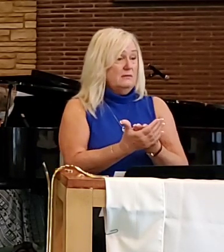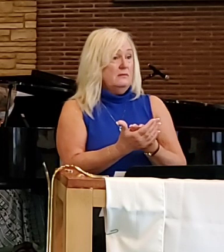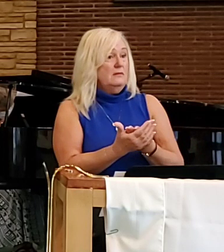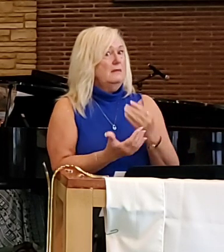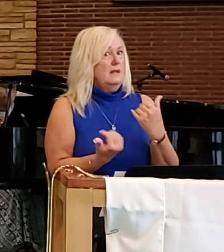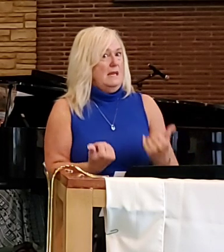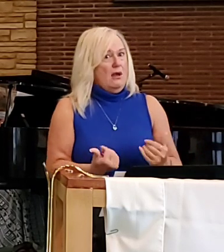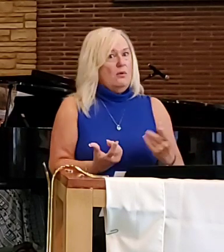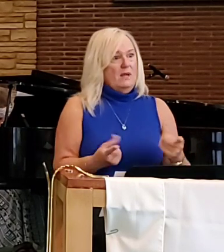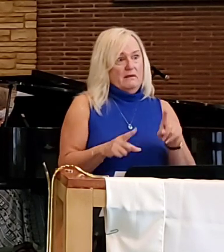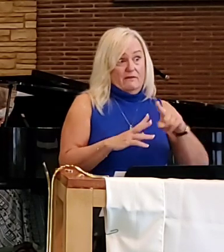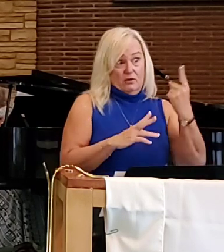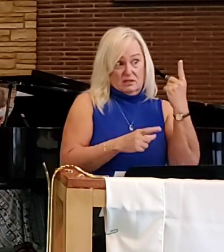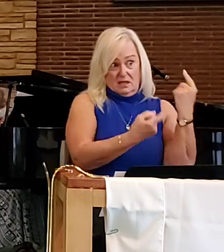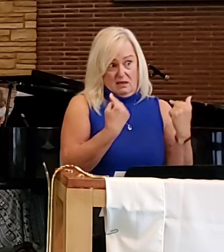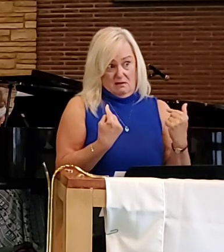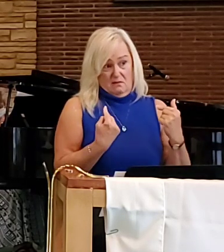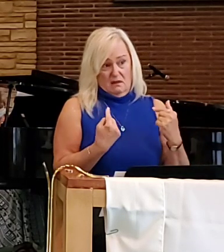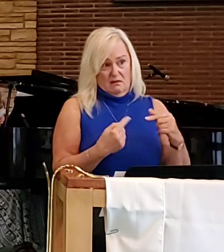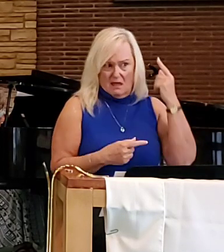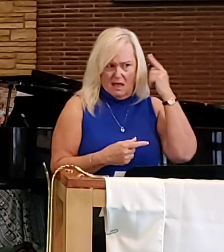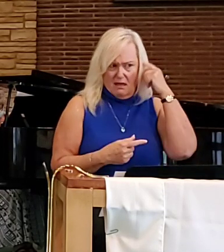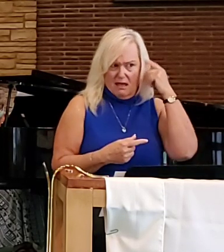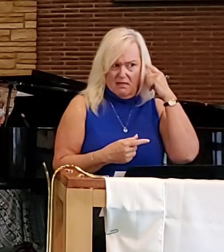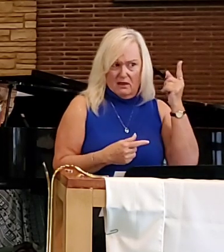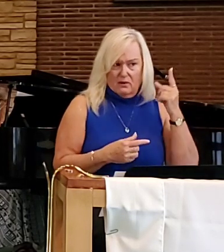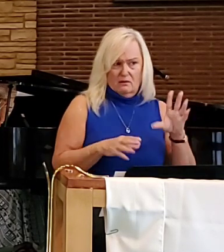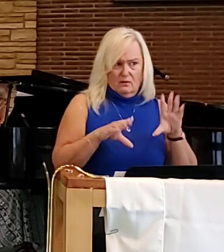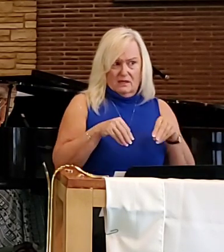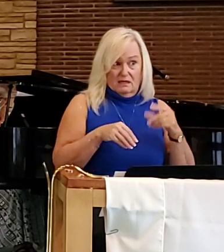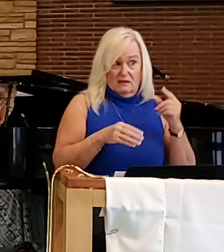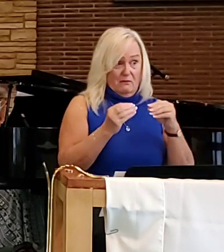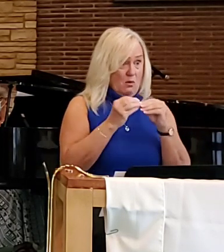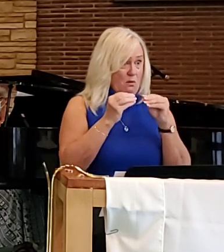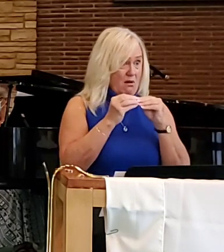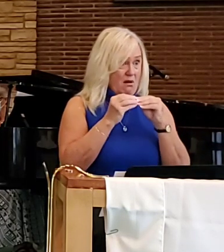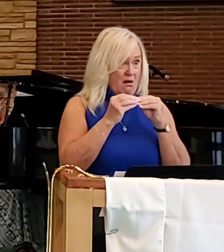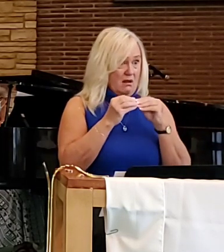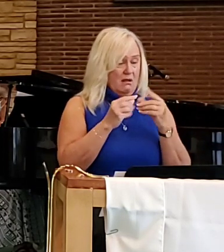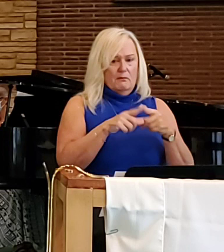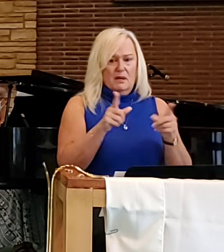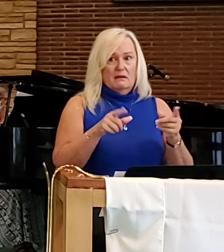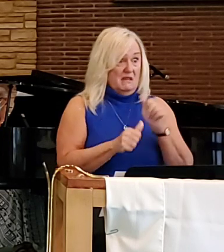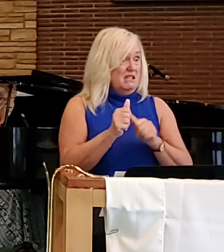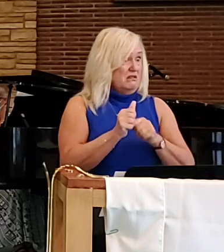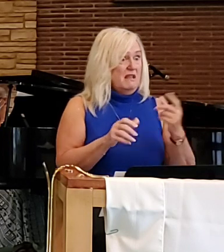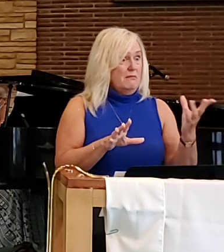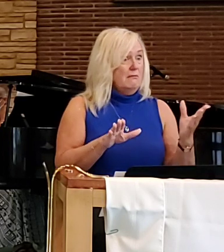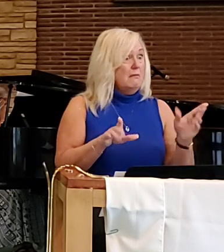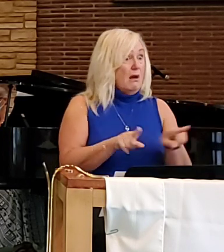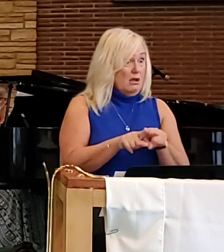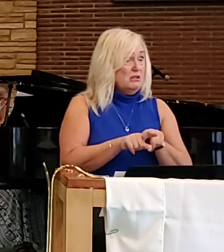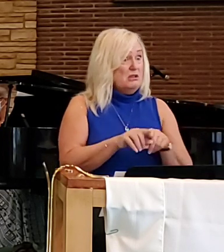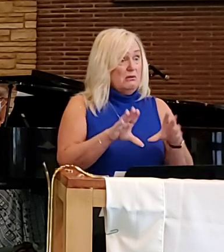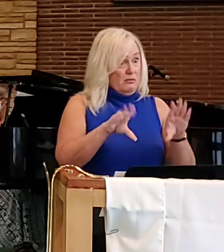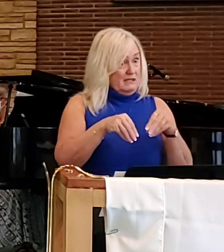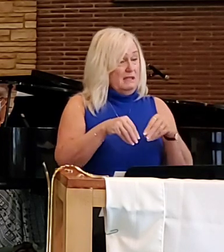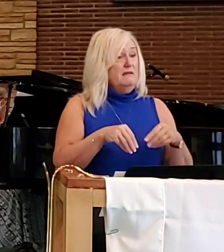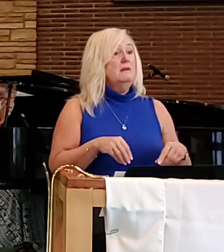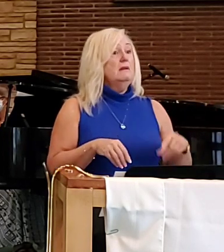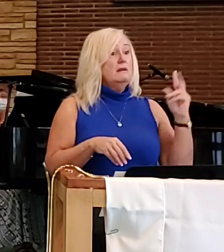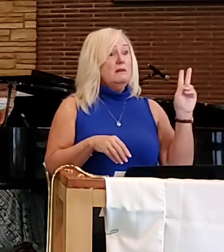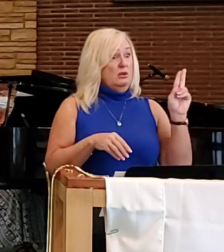Now, when the first came, they thought they would receive more. But each of them also received the